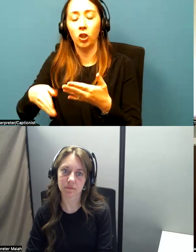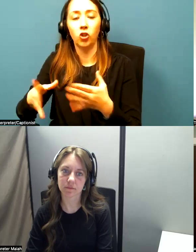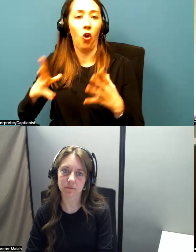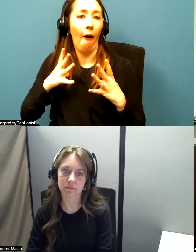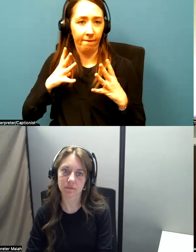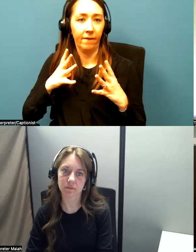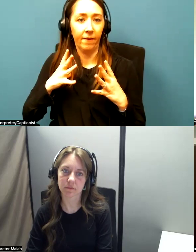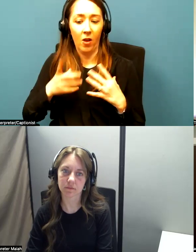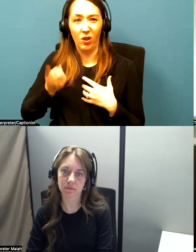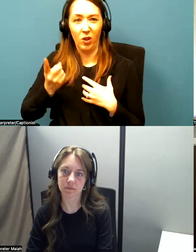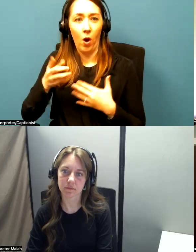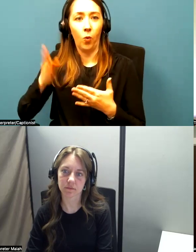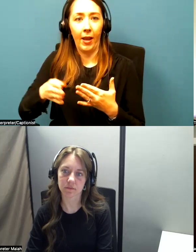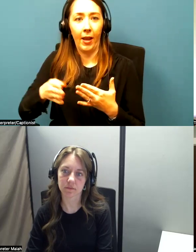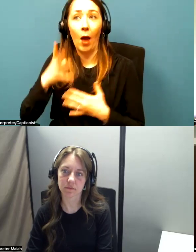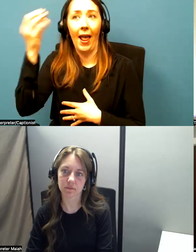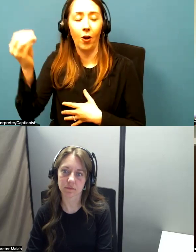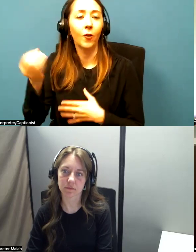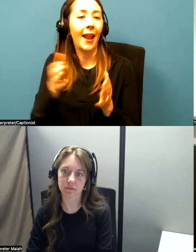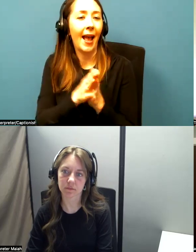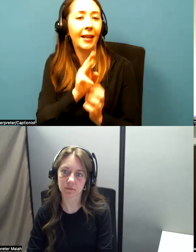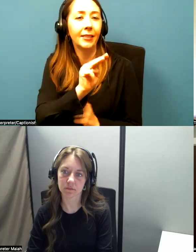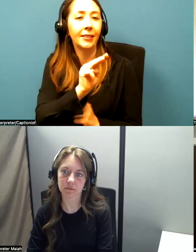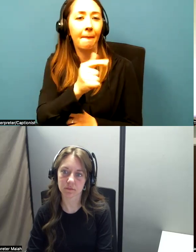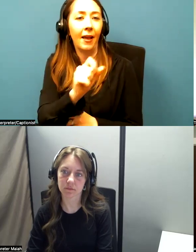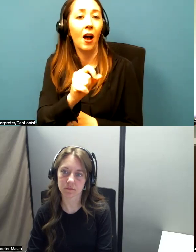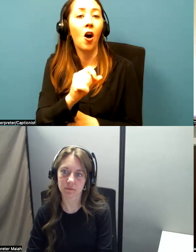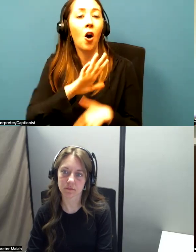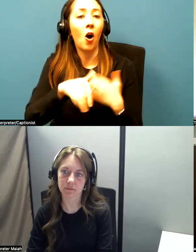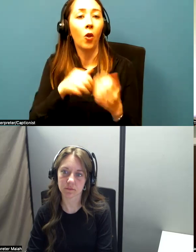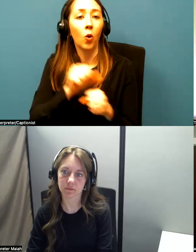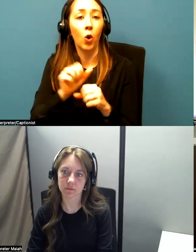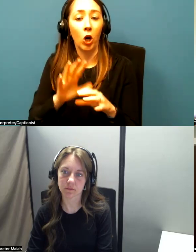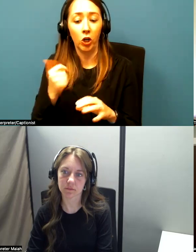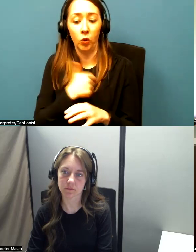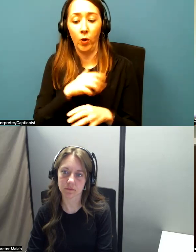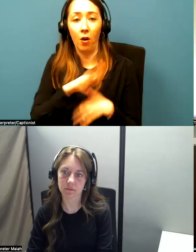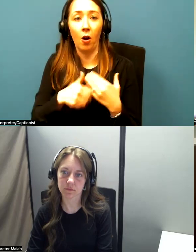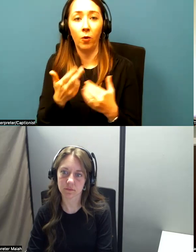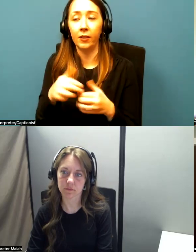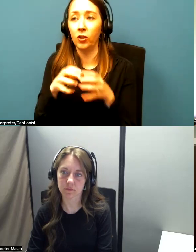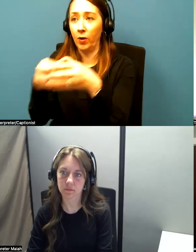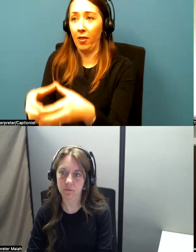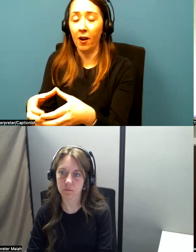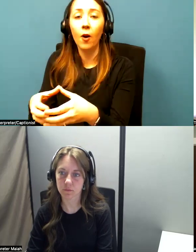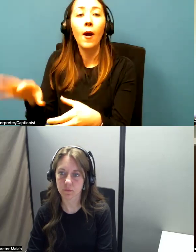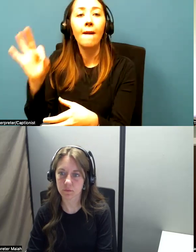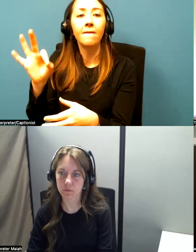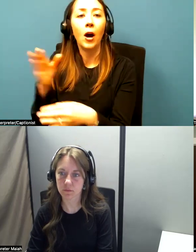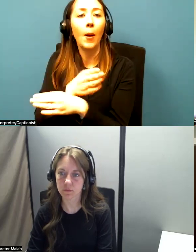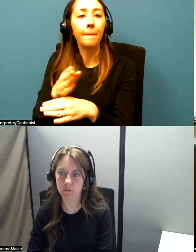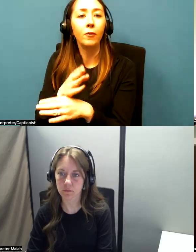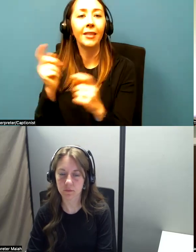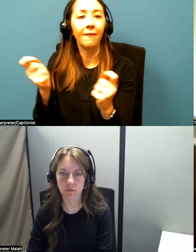I actually went out. You can ask Miguel, but I went out with the crew and we ended up finding this music